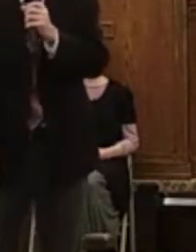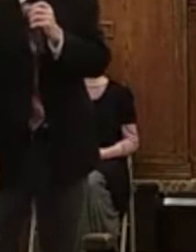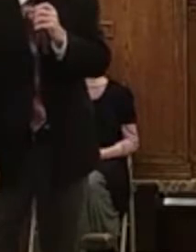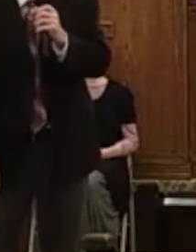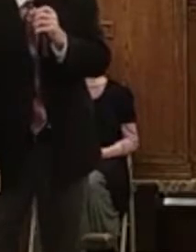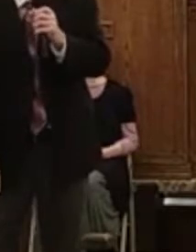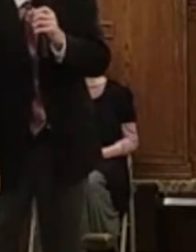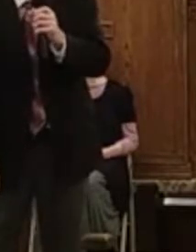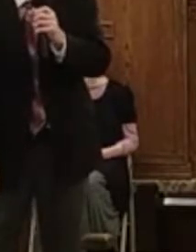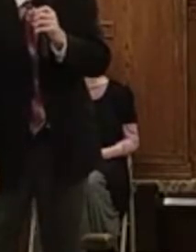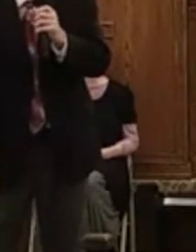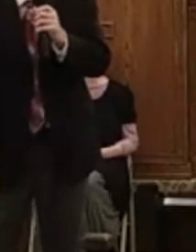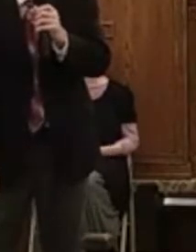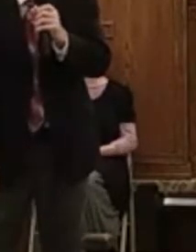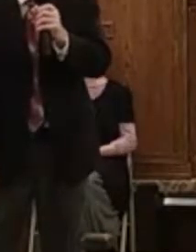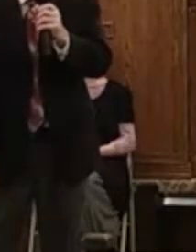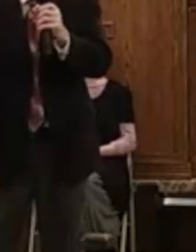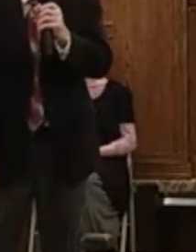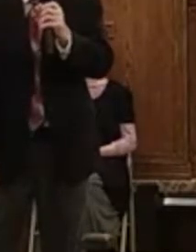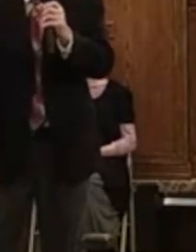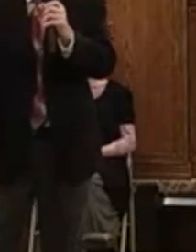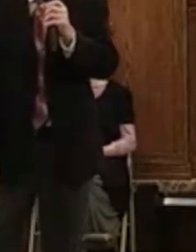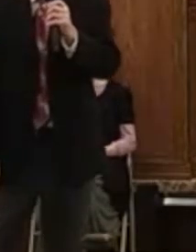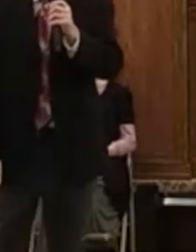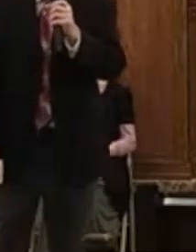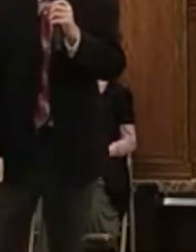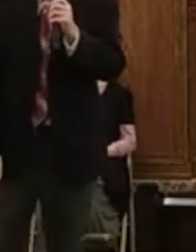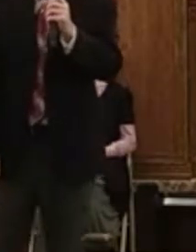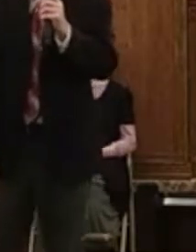How beautiful is that?